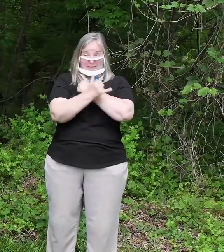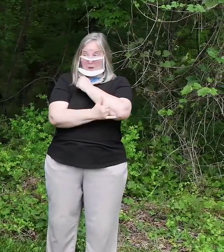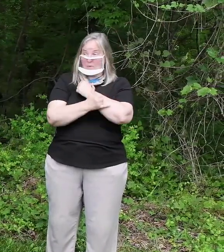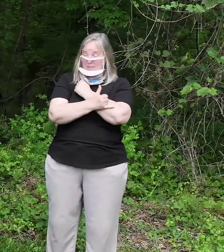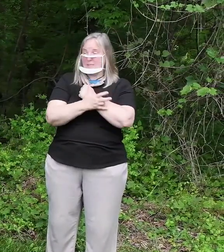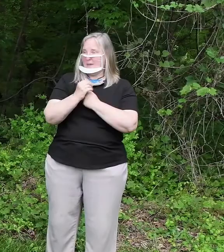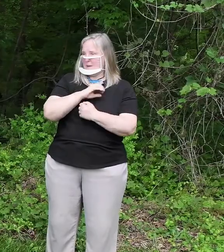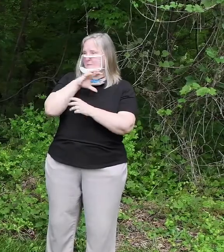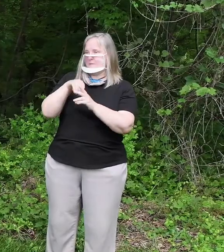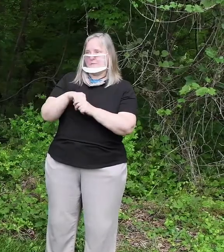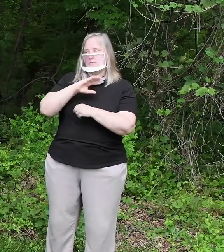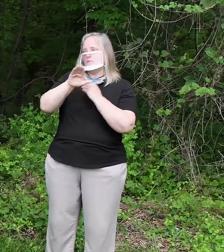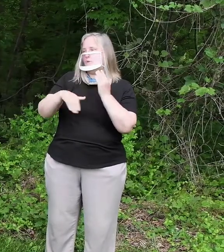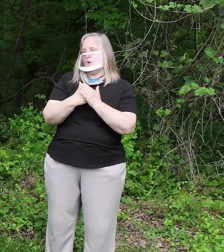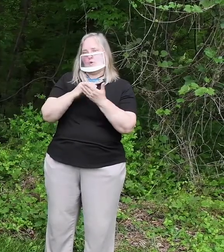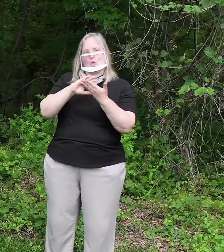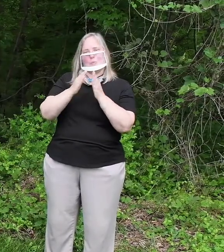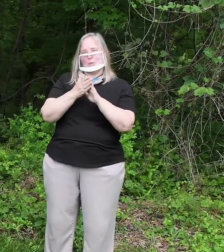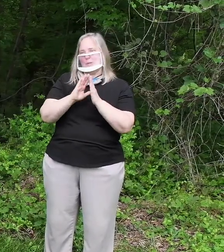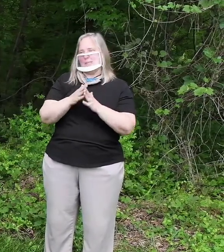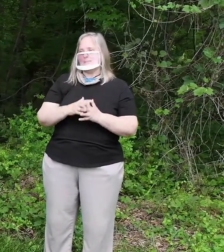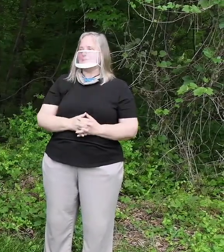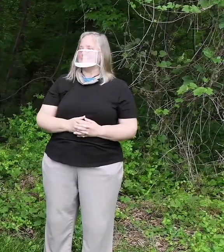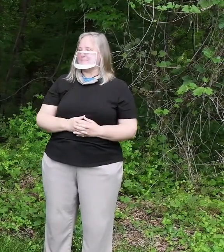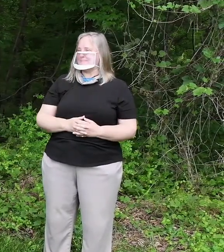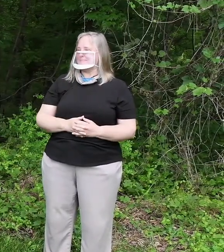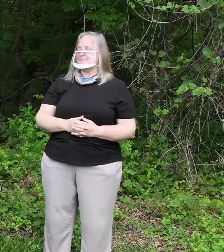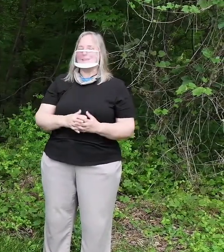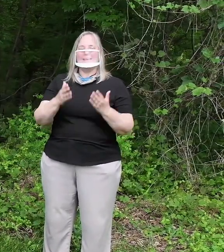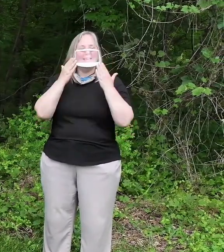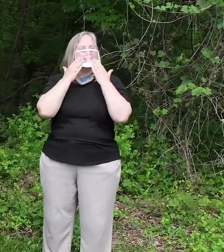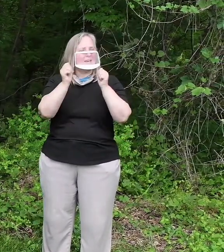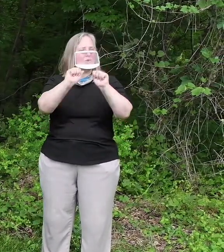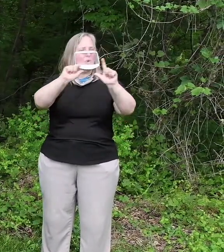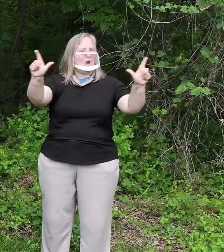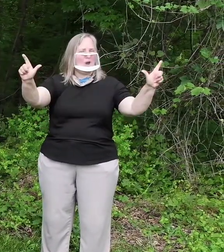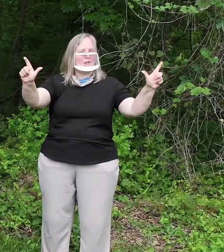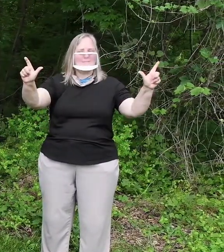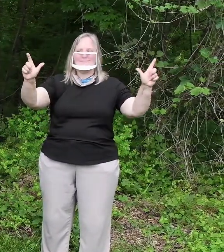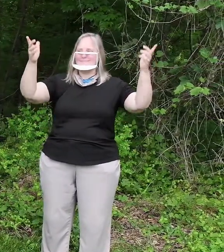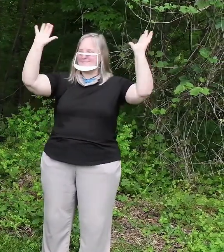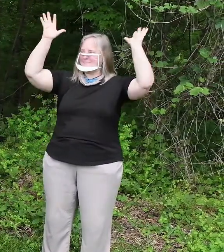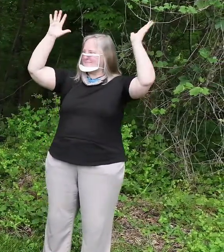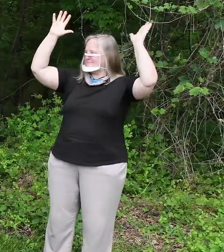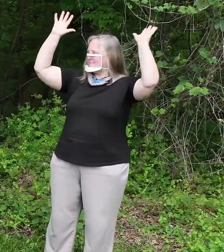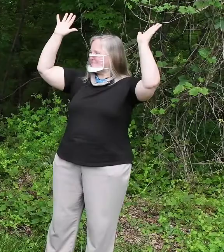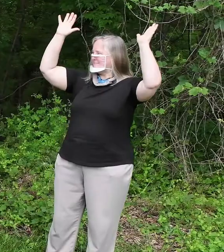the involvement of all the community. Thank you all.